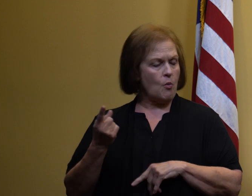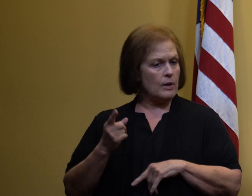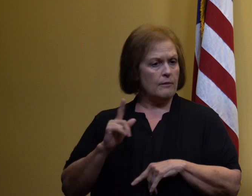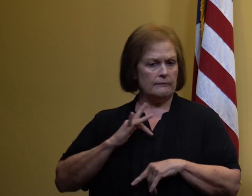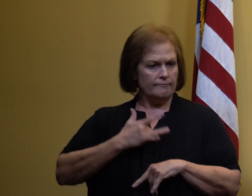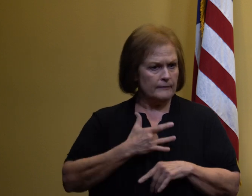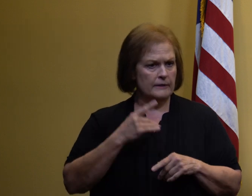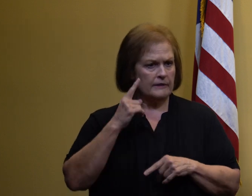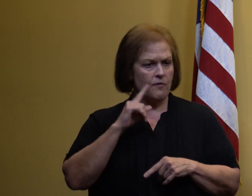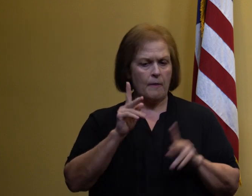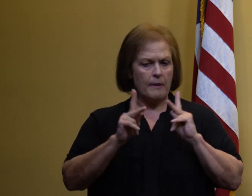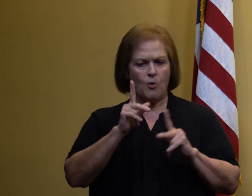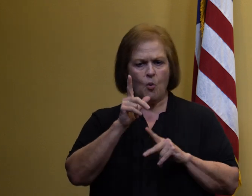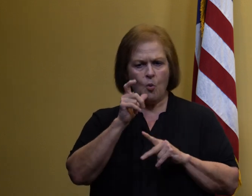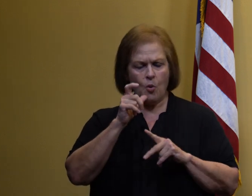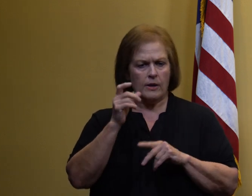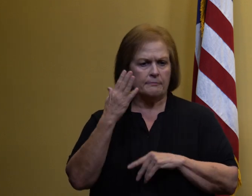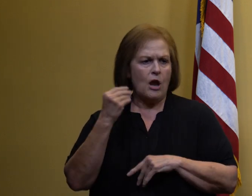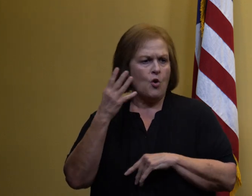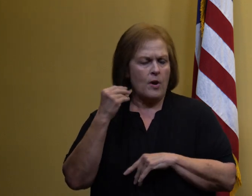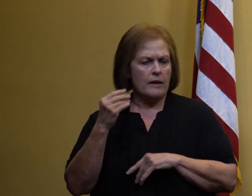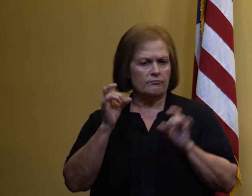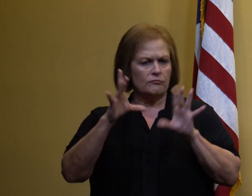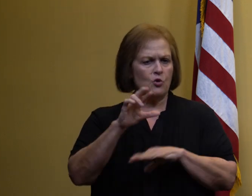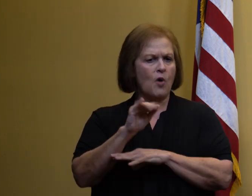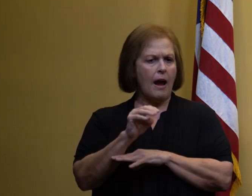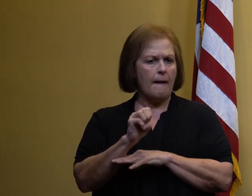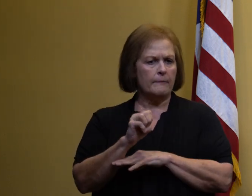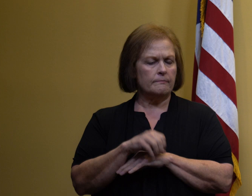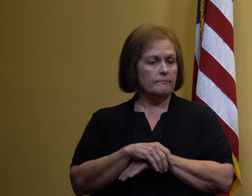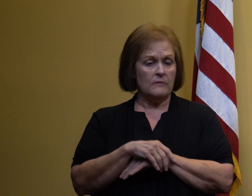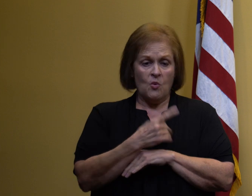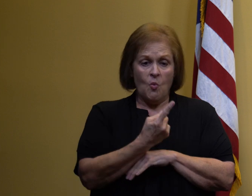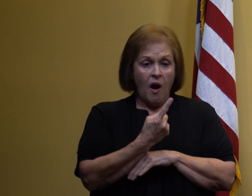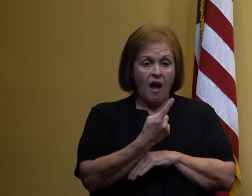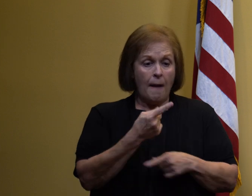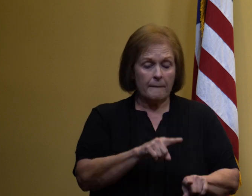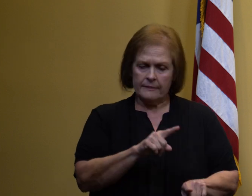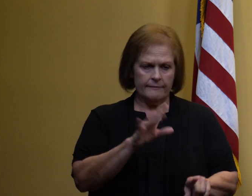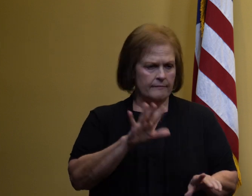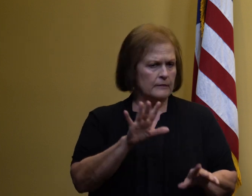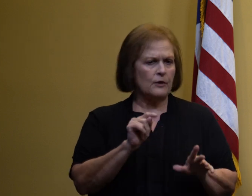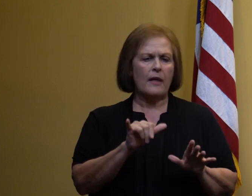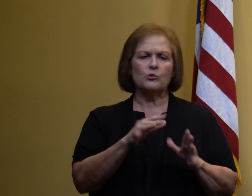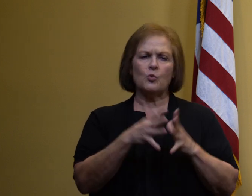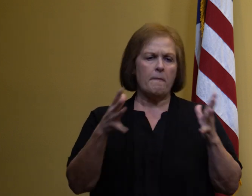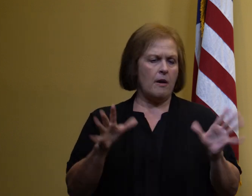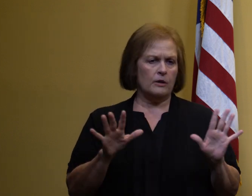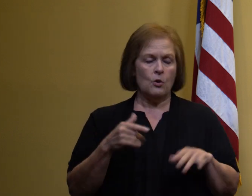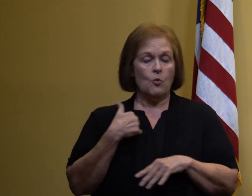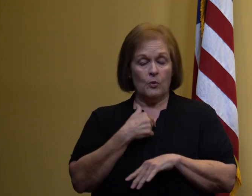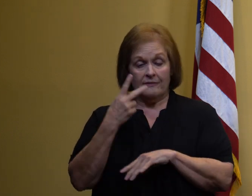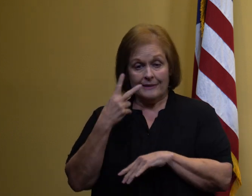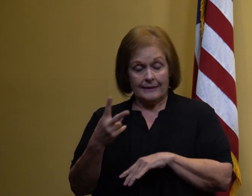the victims of violent crime in the city of New Orleans. One is too many. But we see that the